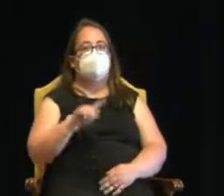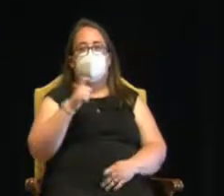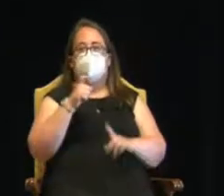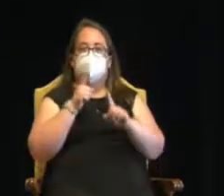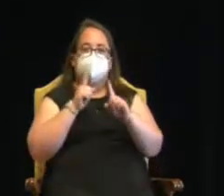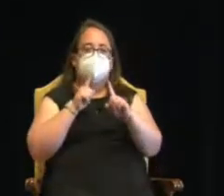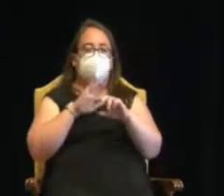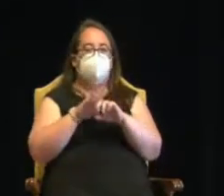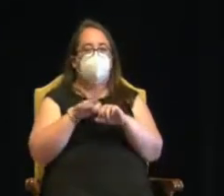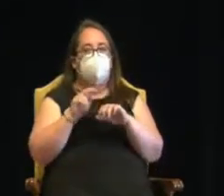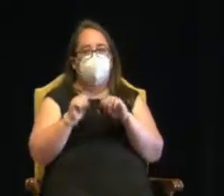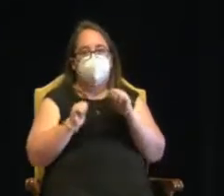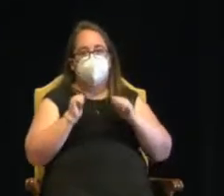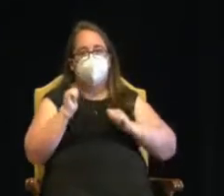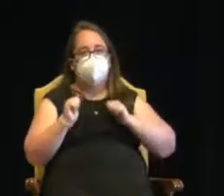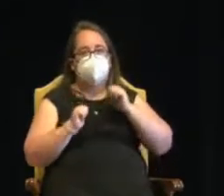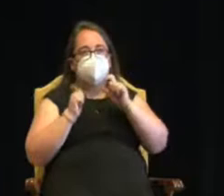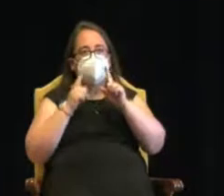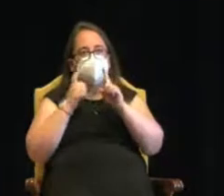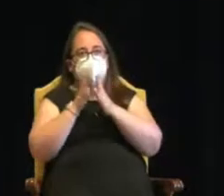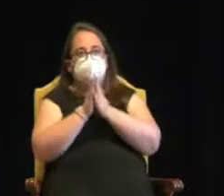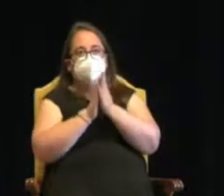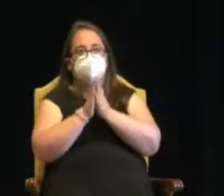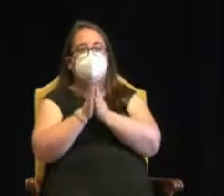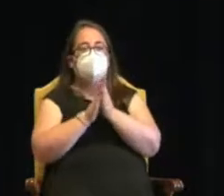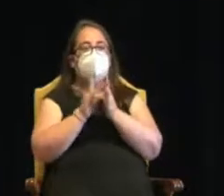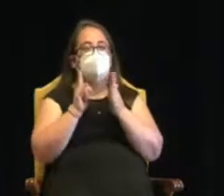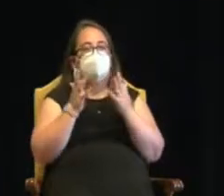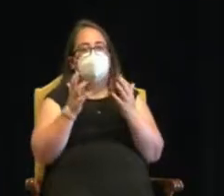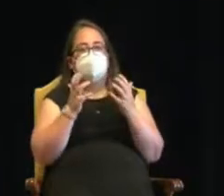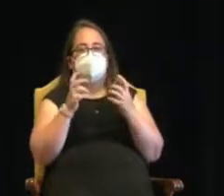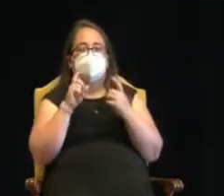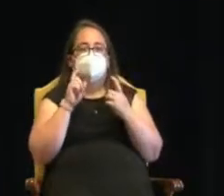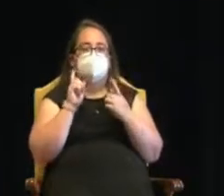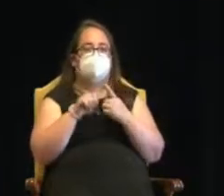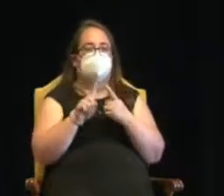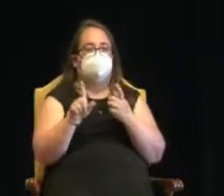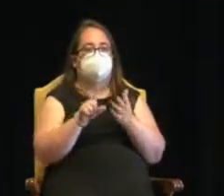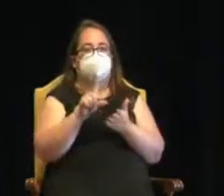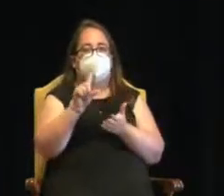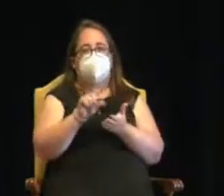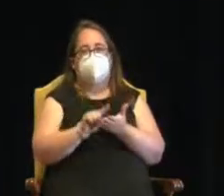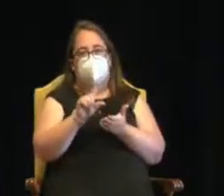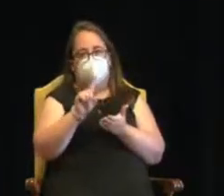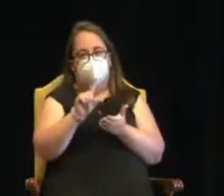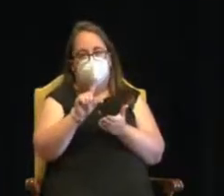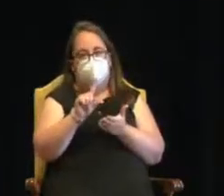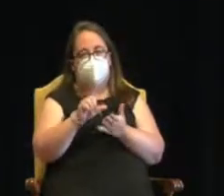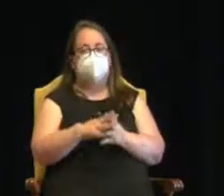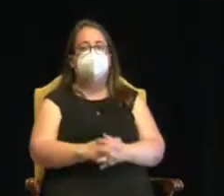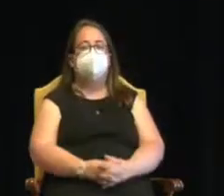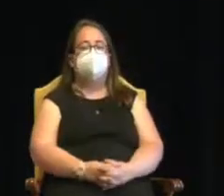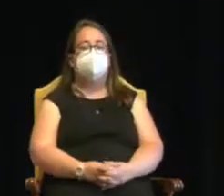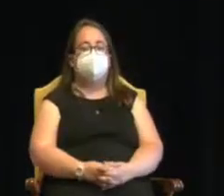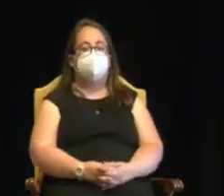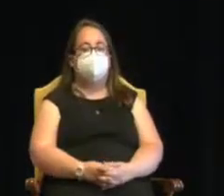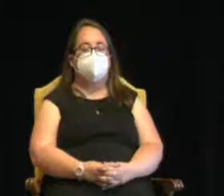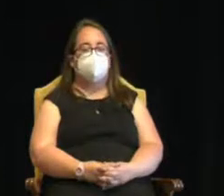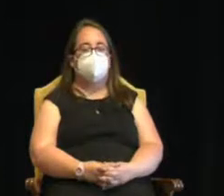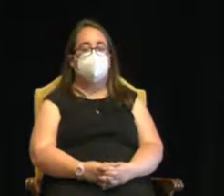ambition and her own desire to get this story. And